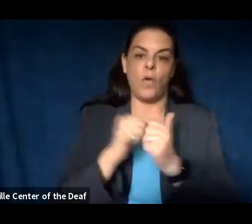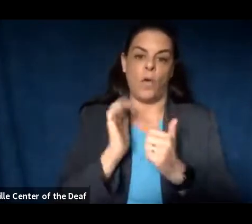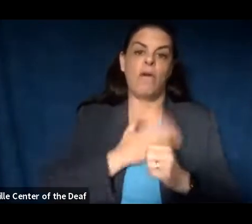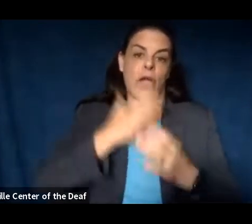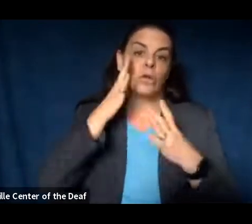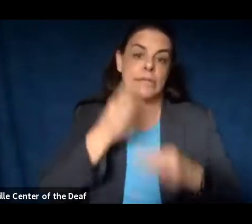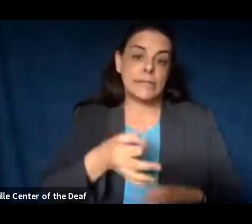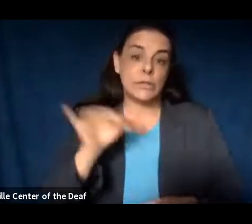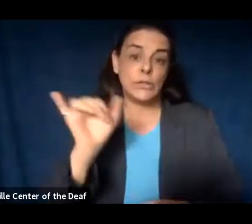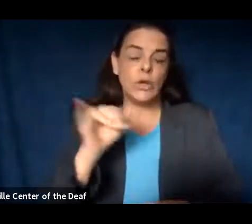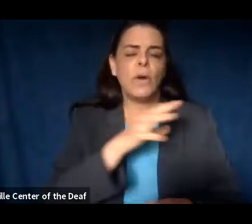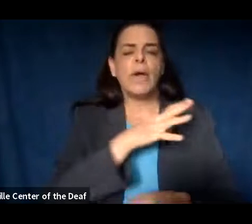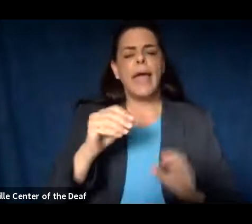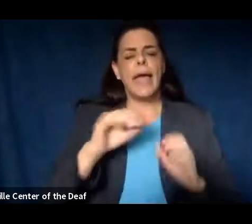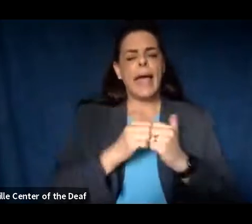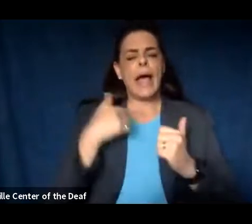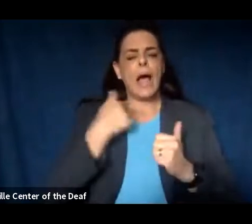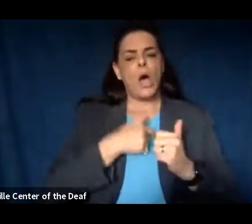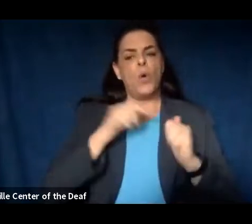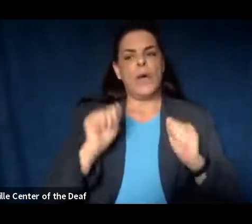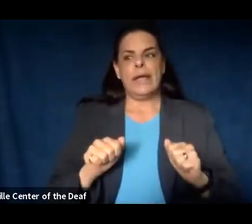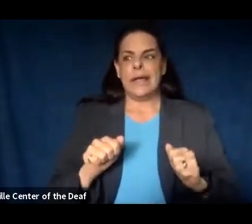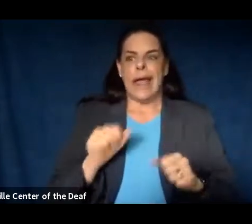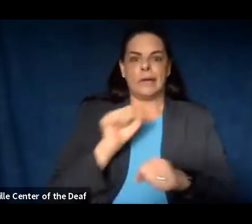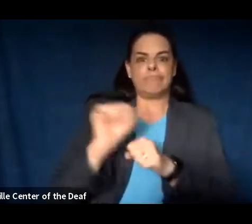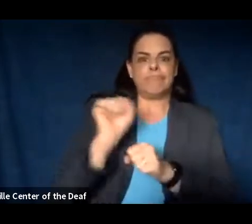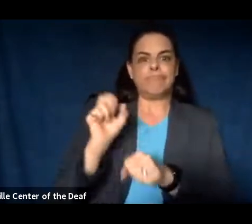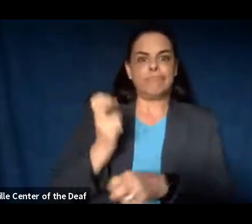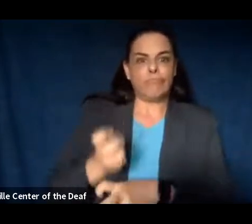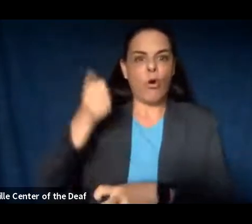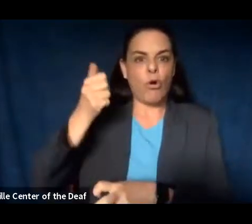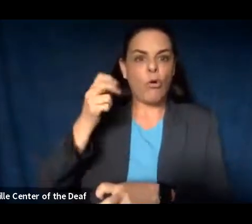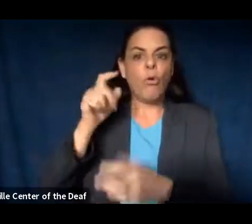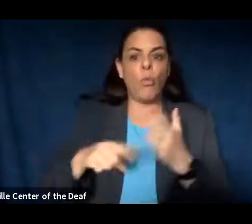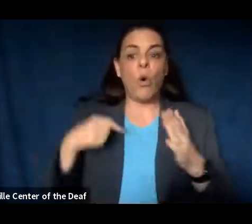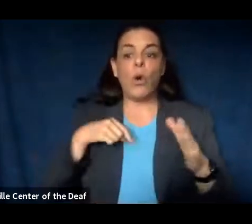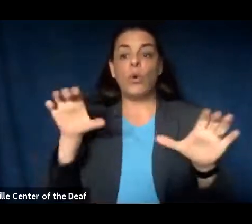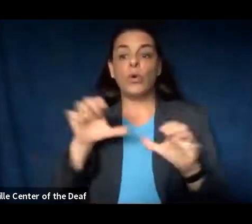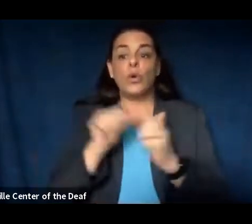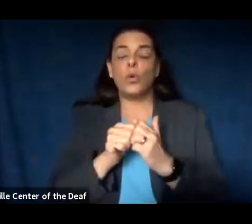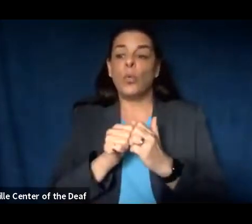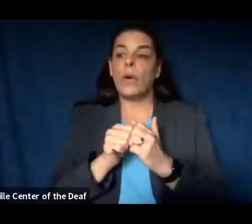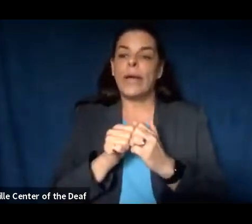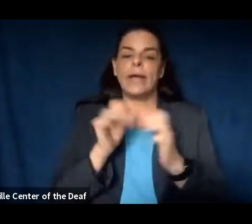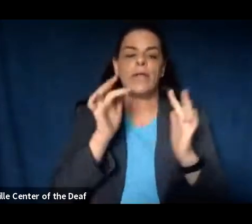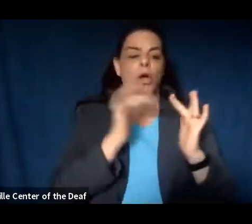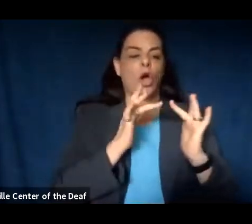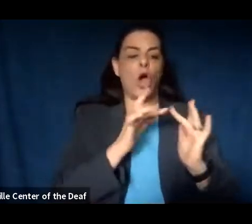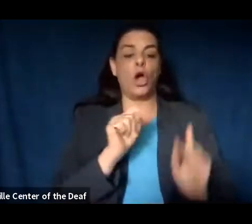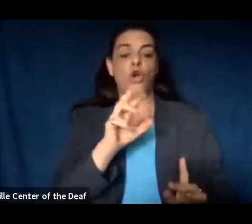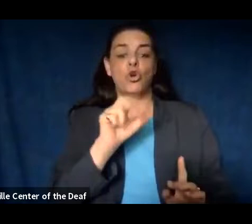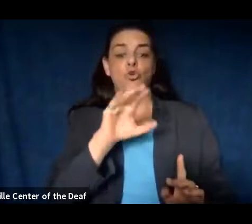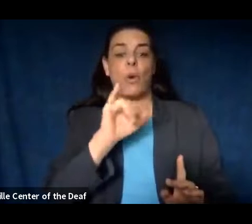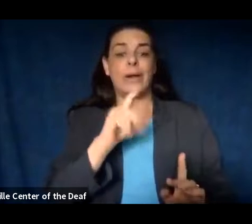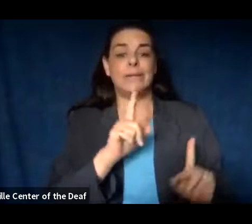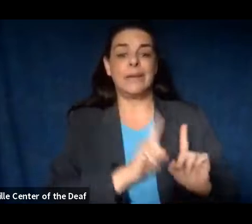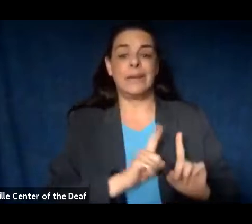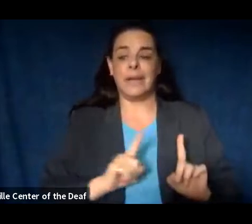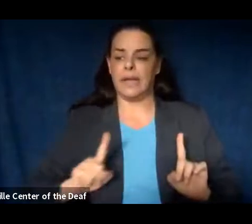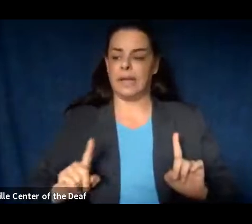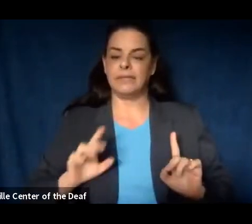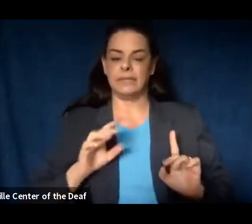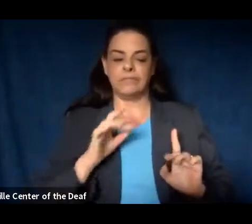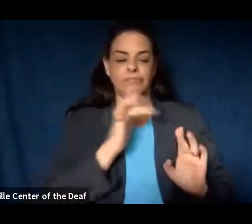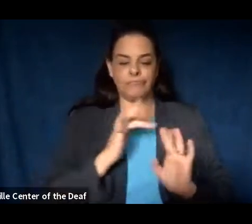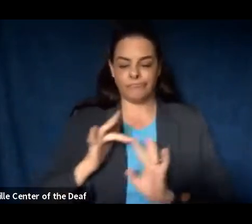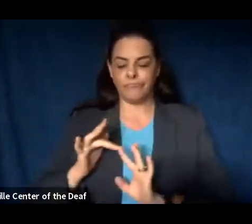then how we're able to expand our efforts and what we're doing with public health and public contact tracing and case investigations and